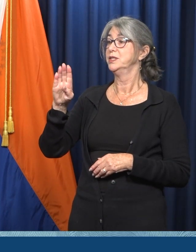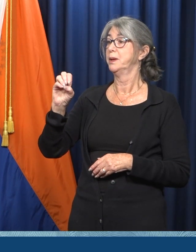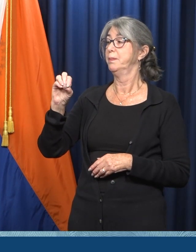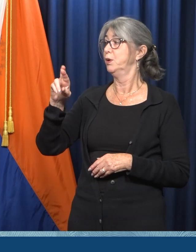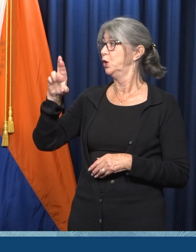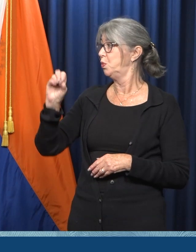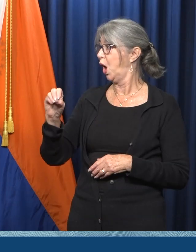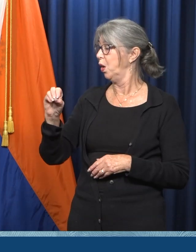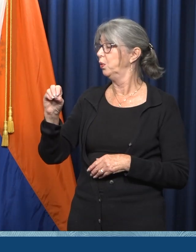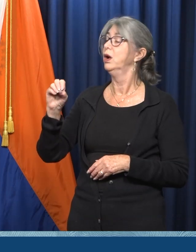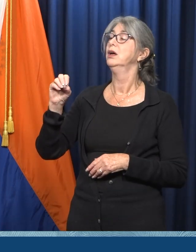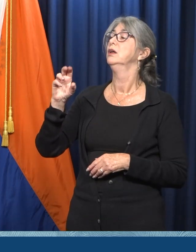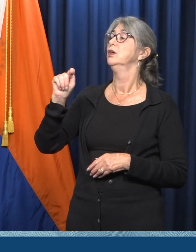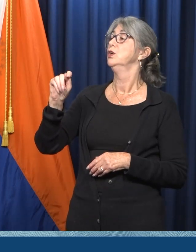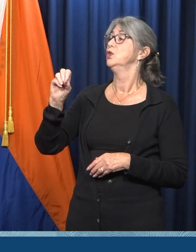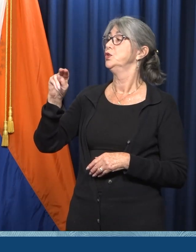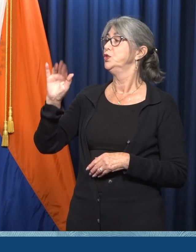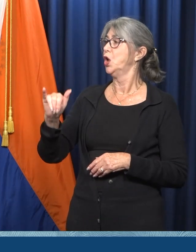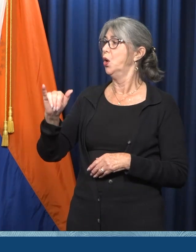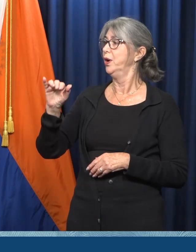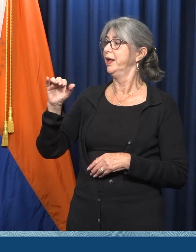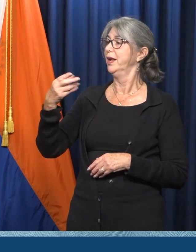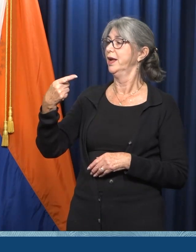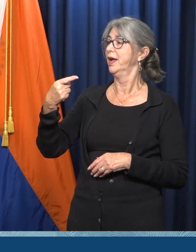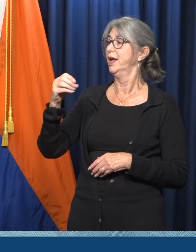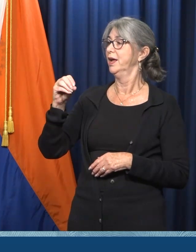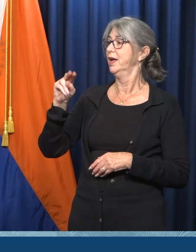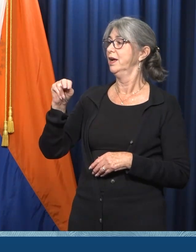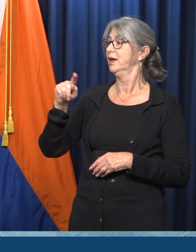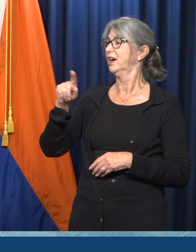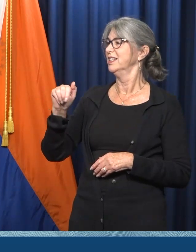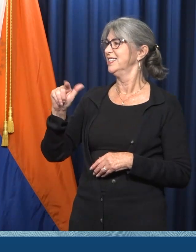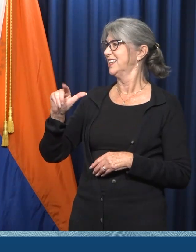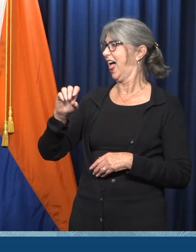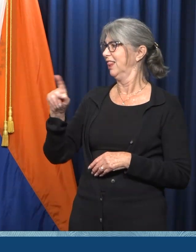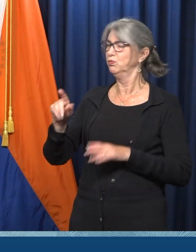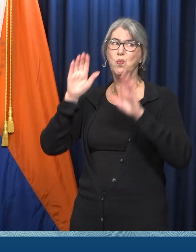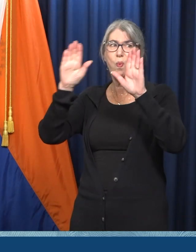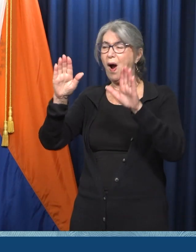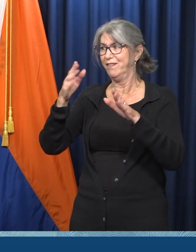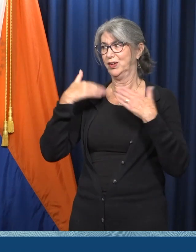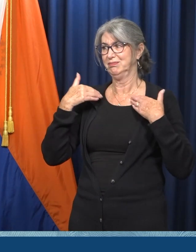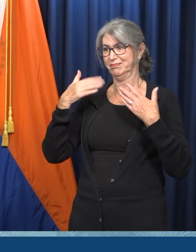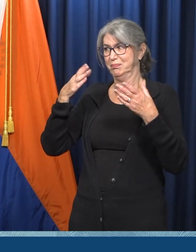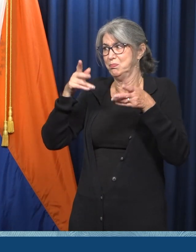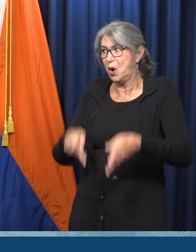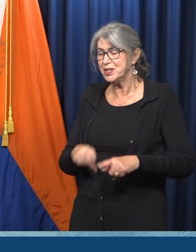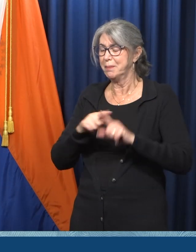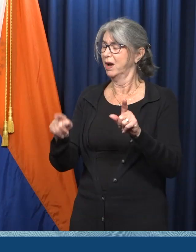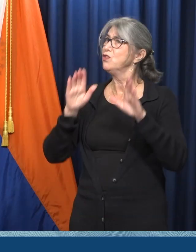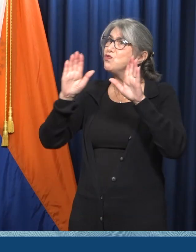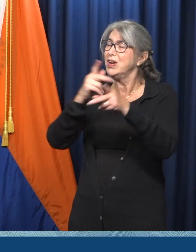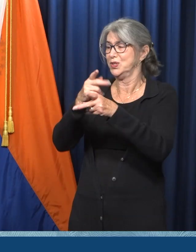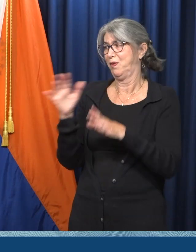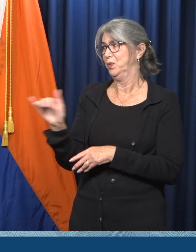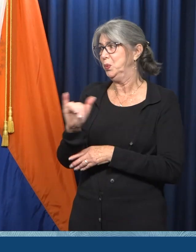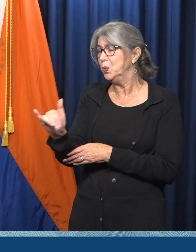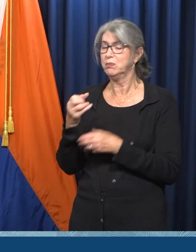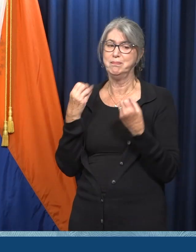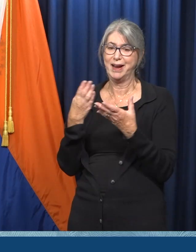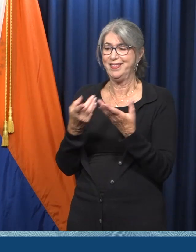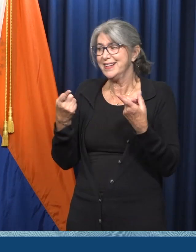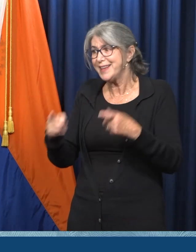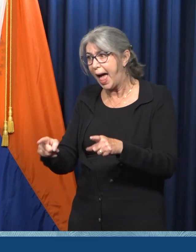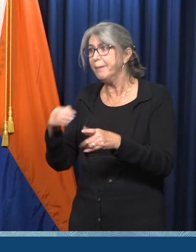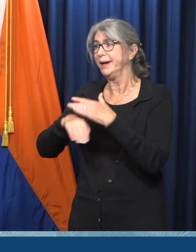Goncalves. Tony is just a wonderful human being, but he's been a great supervisor, and he's been so many things that are happening